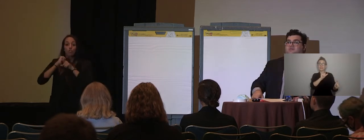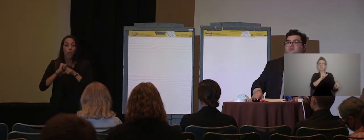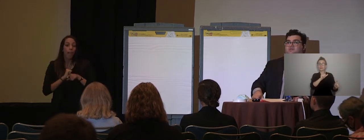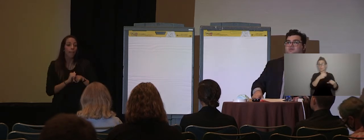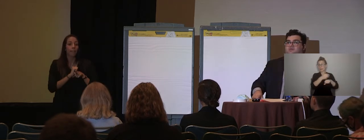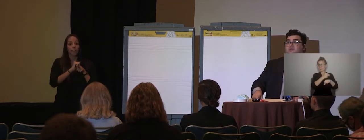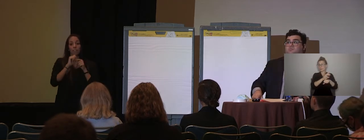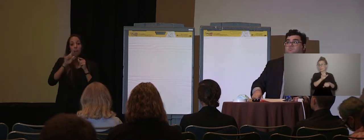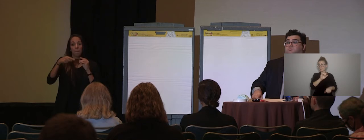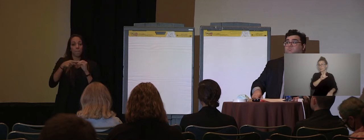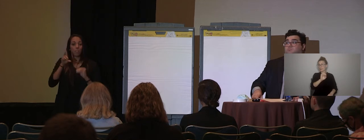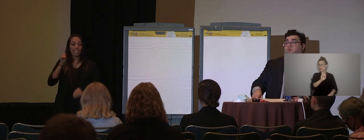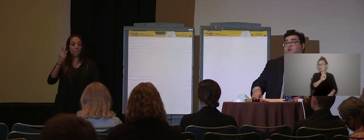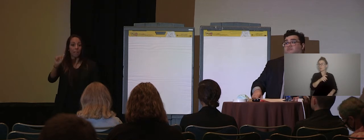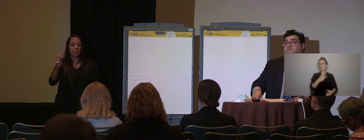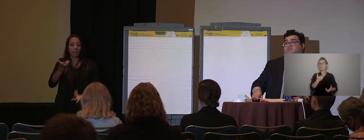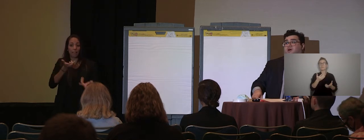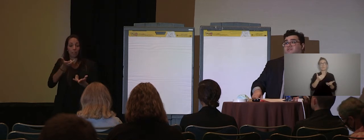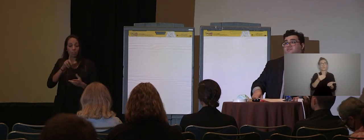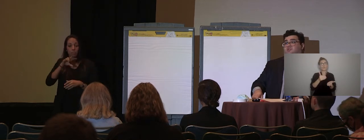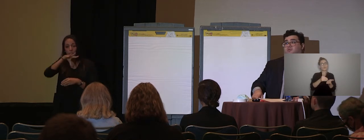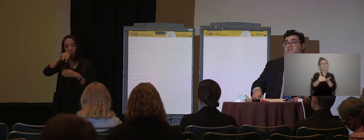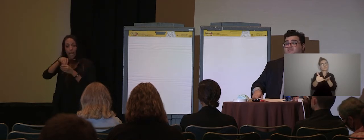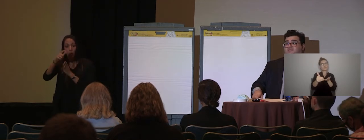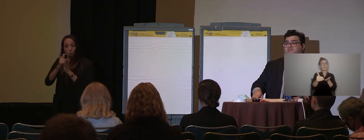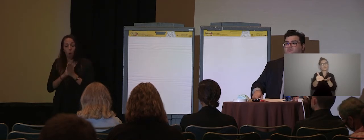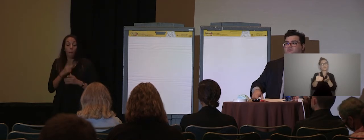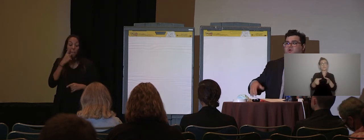because more often than not,